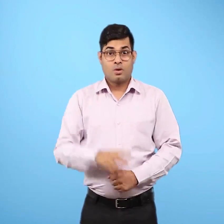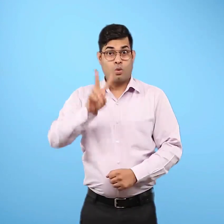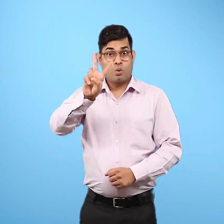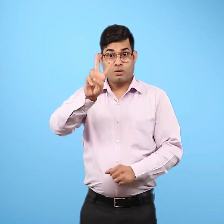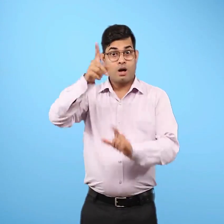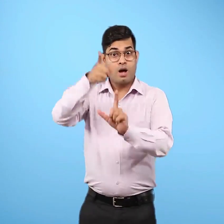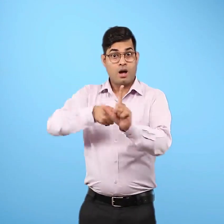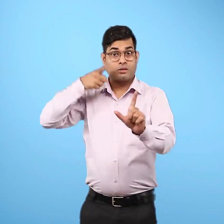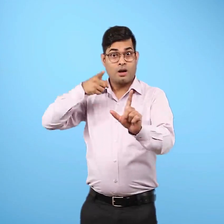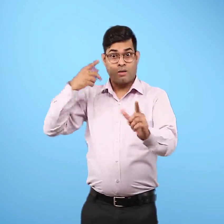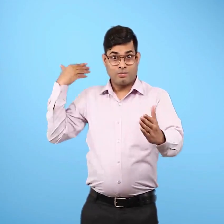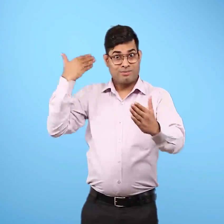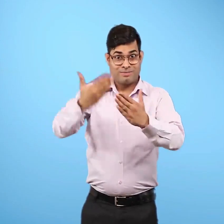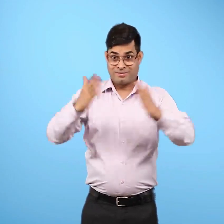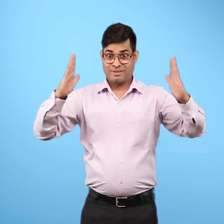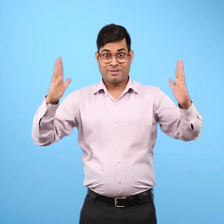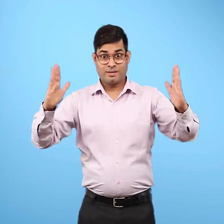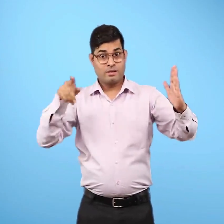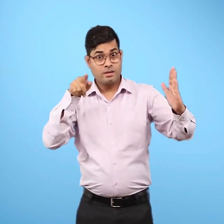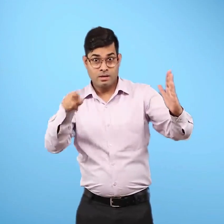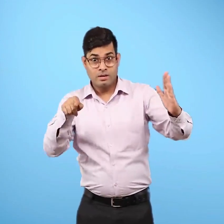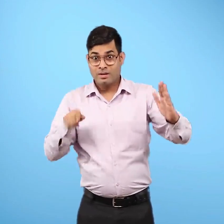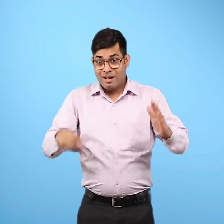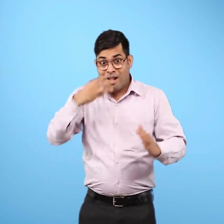How much milk will it drink in 2 years?